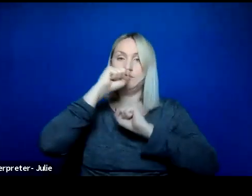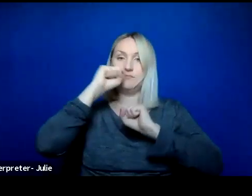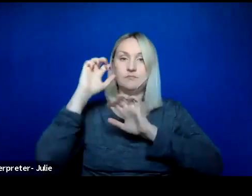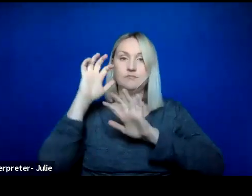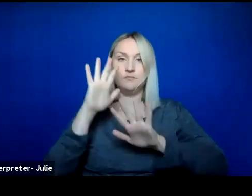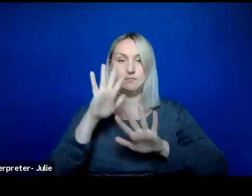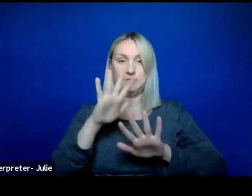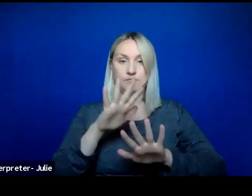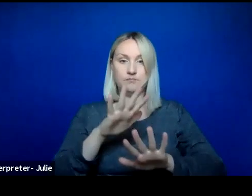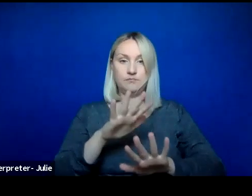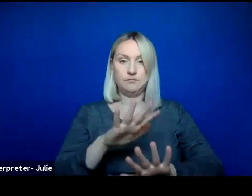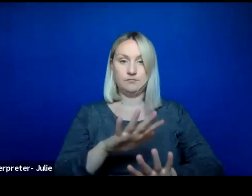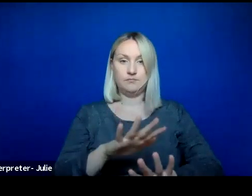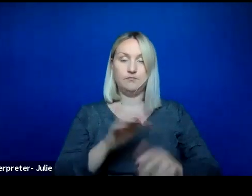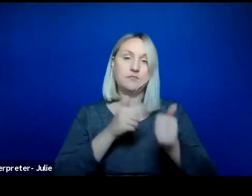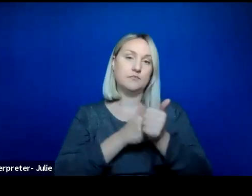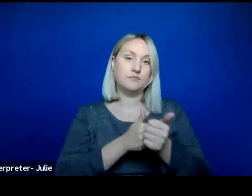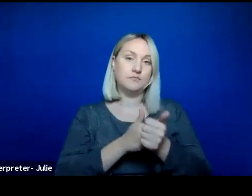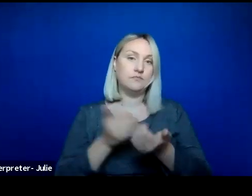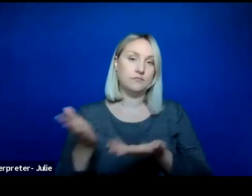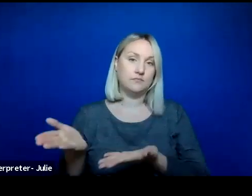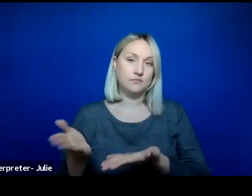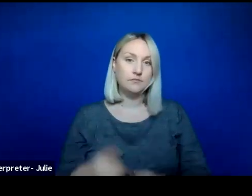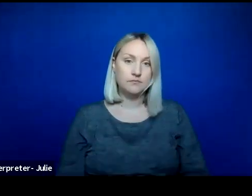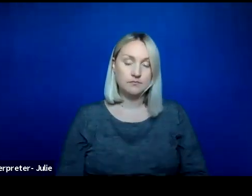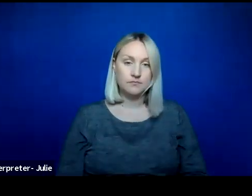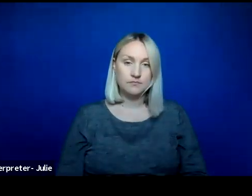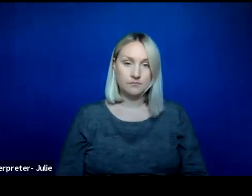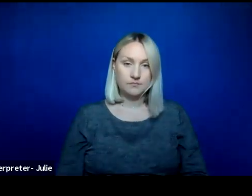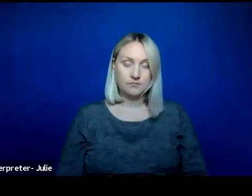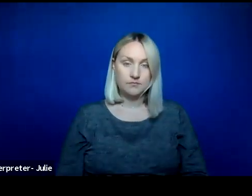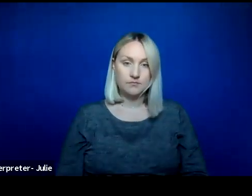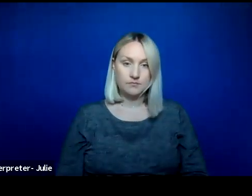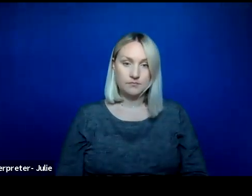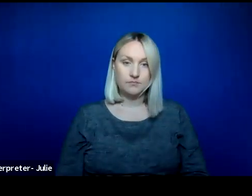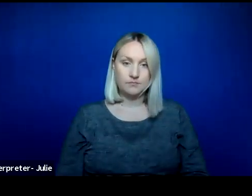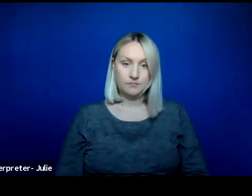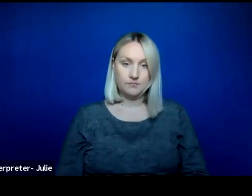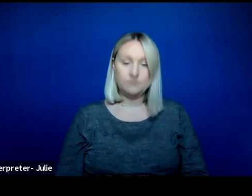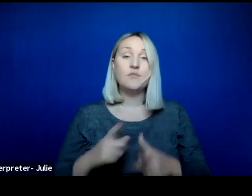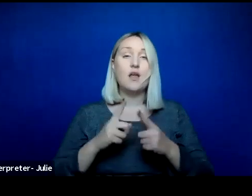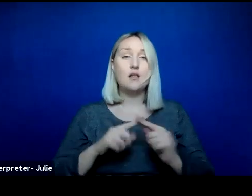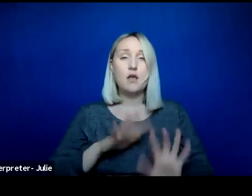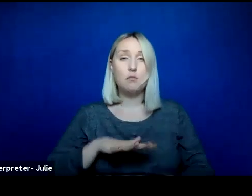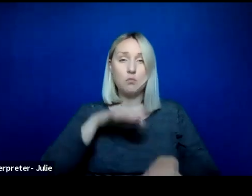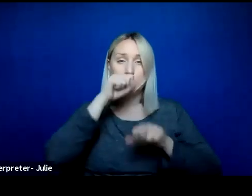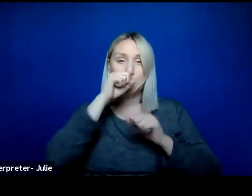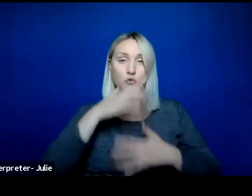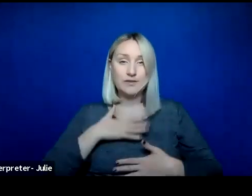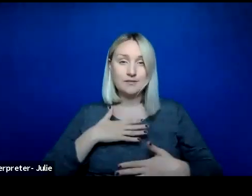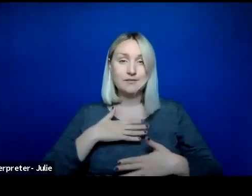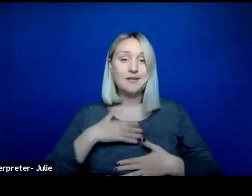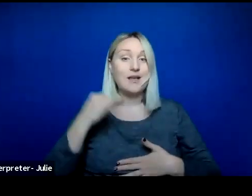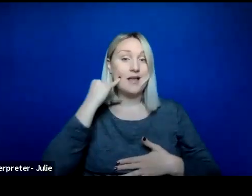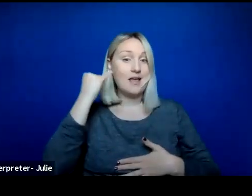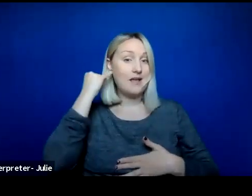Exhale, maybe fold the elbows in, bring the chin to the chest. And then just breathe here. If your hands are on